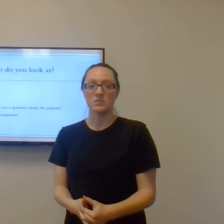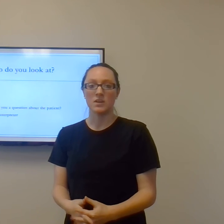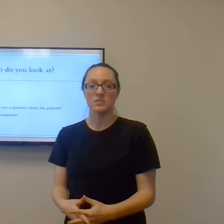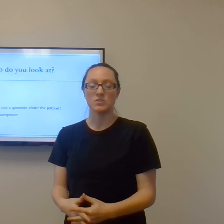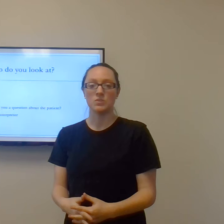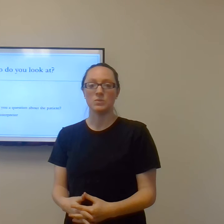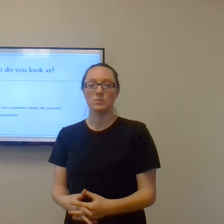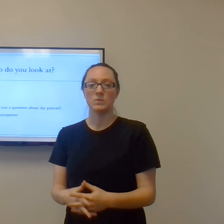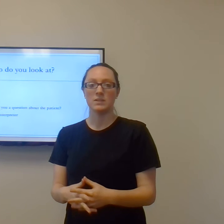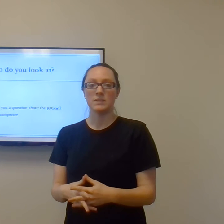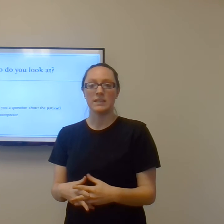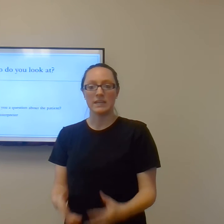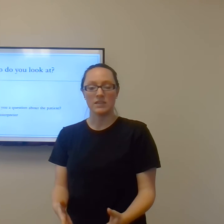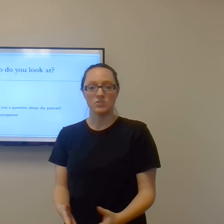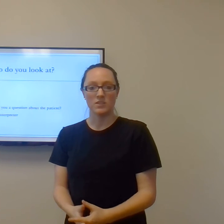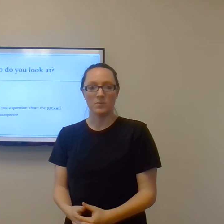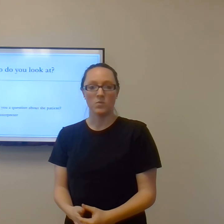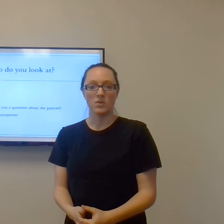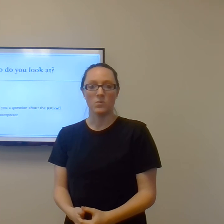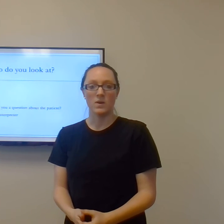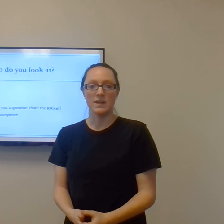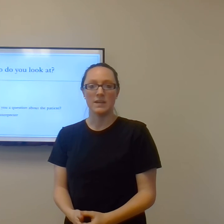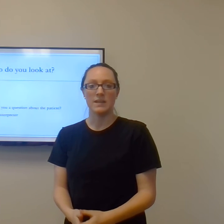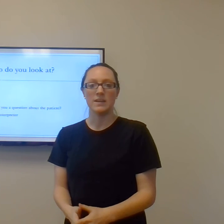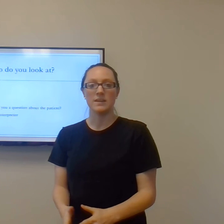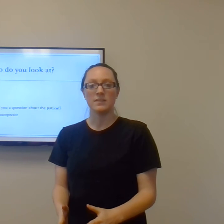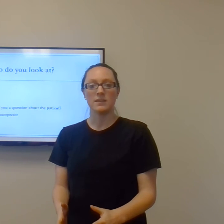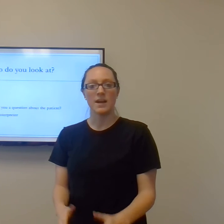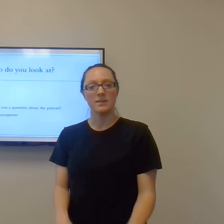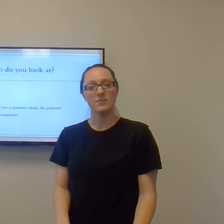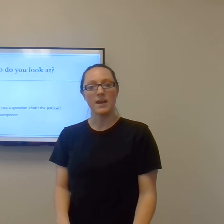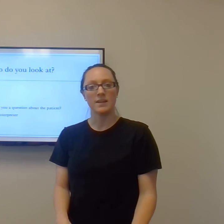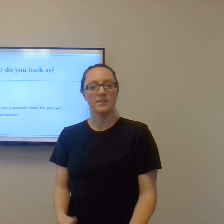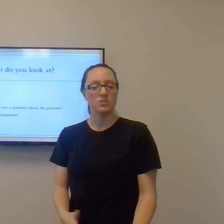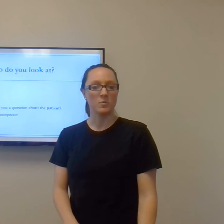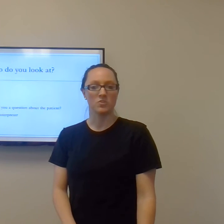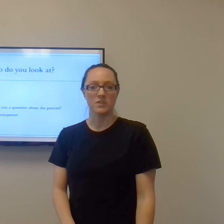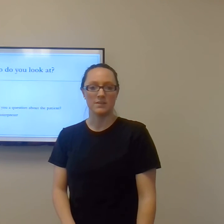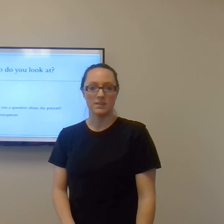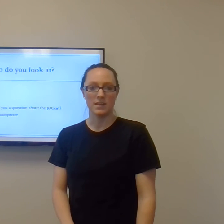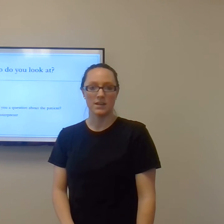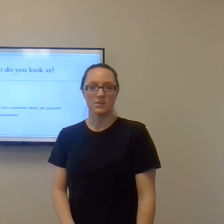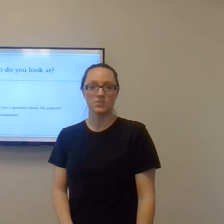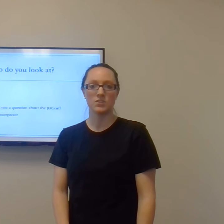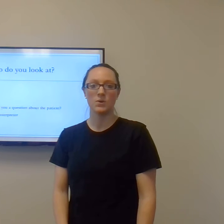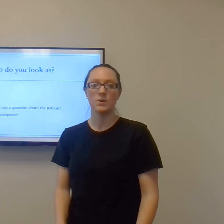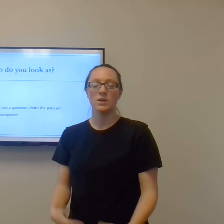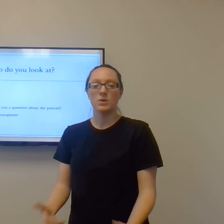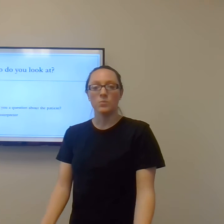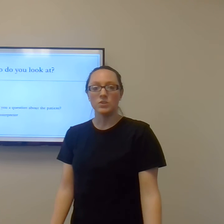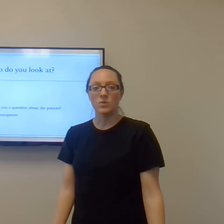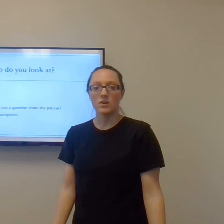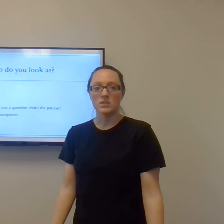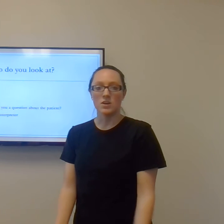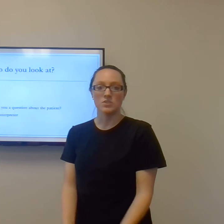us to engage in them one-on-one and kind of act like the interpreter is not even there. So when you are to talk to a